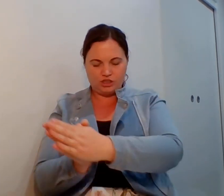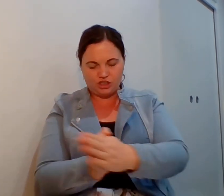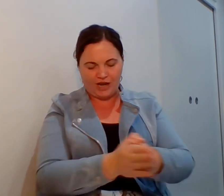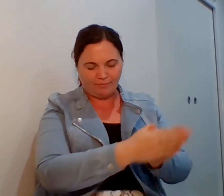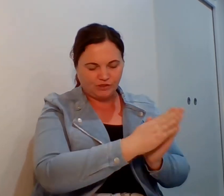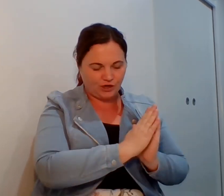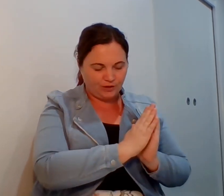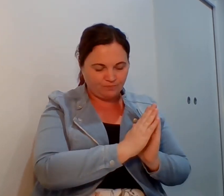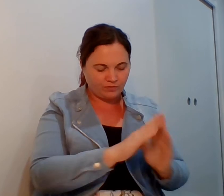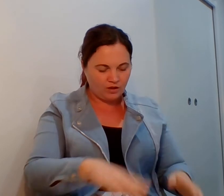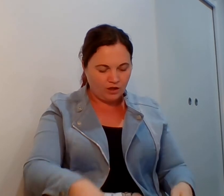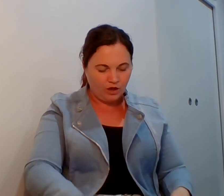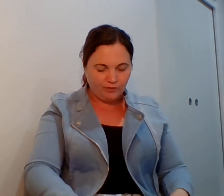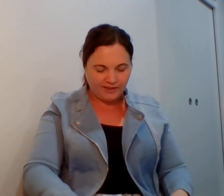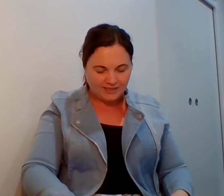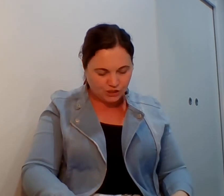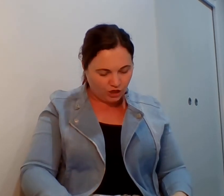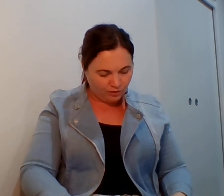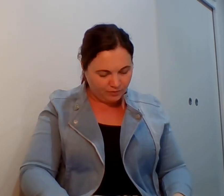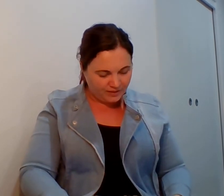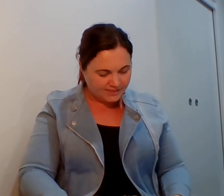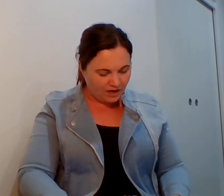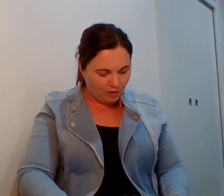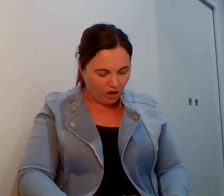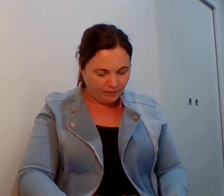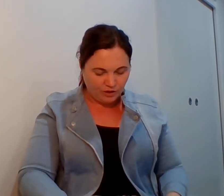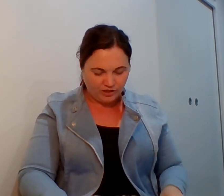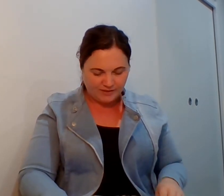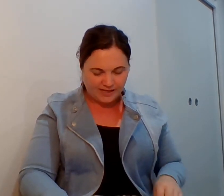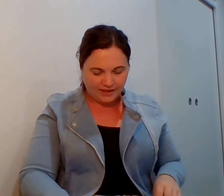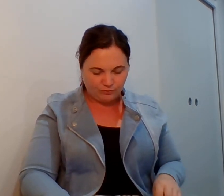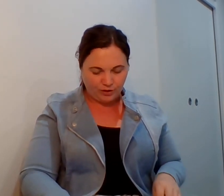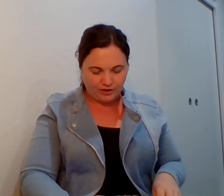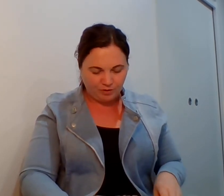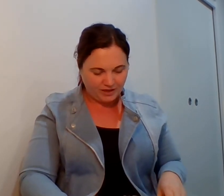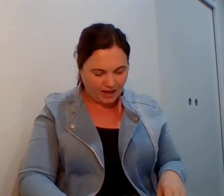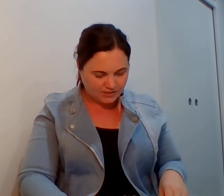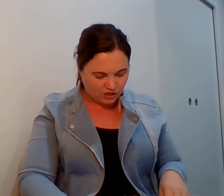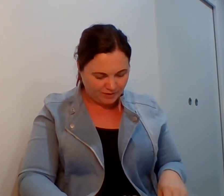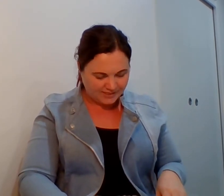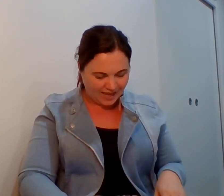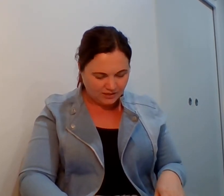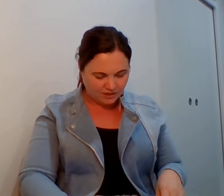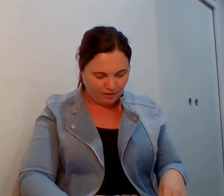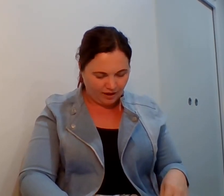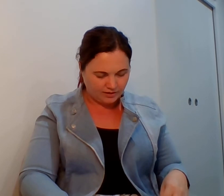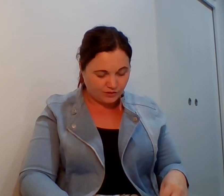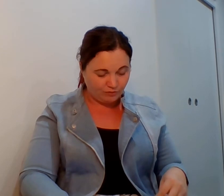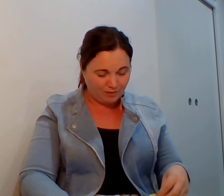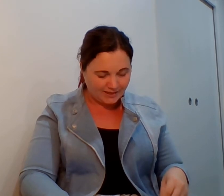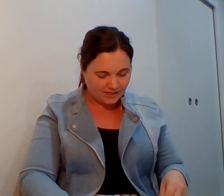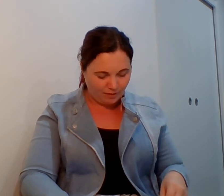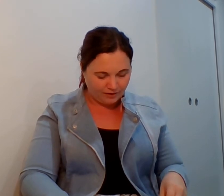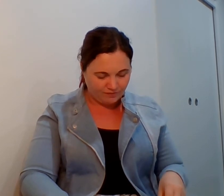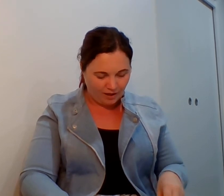Chapter. Really nice job. This time I'm going to be saying the word, I'm going to ask you to be replacing part of that